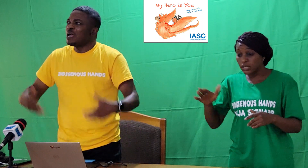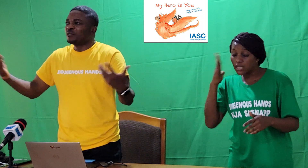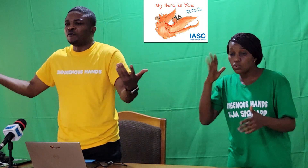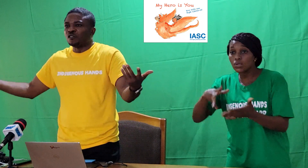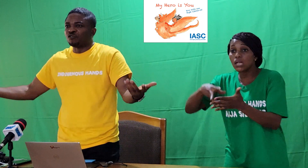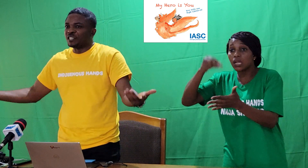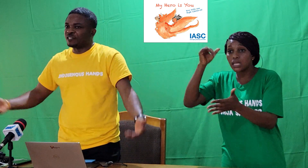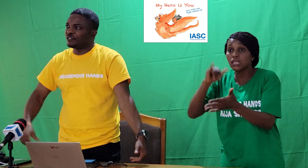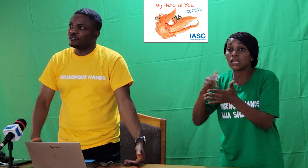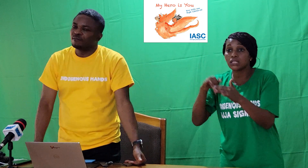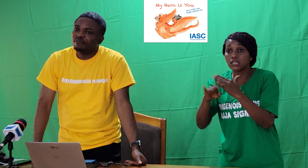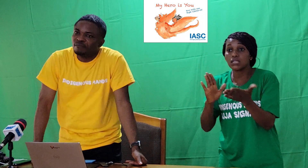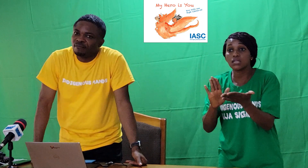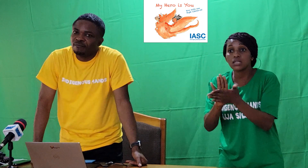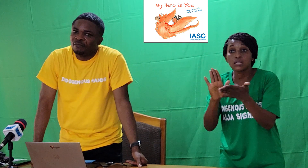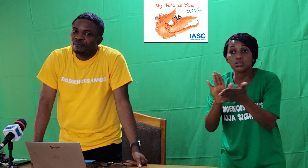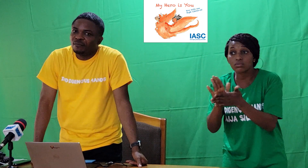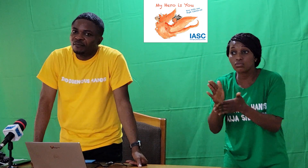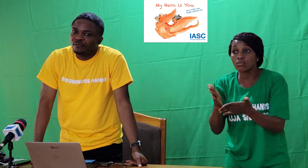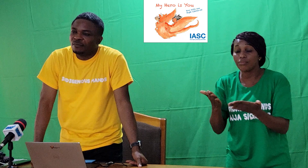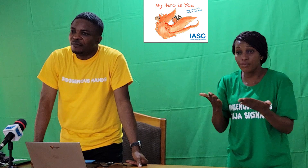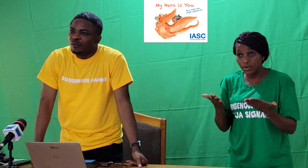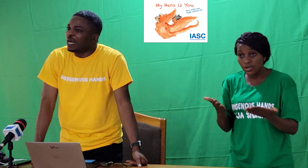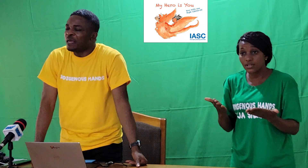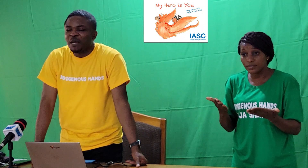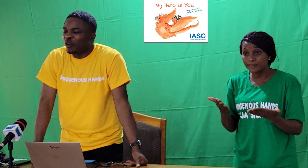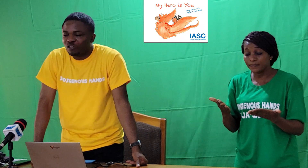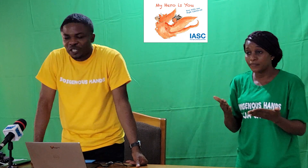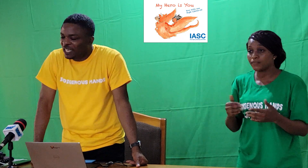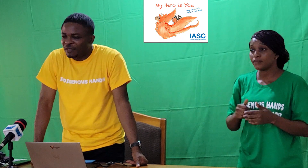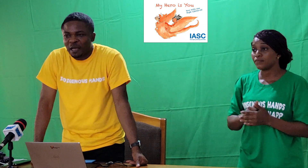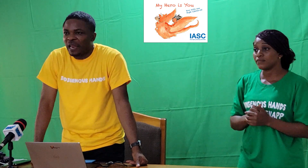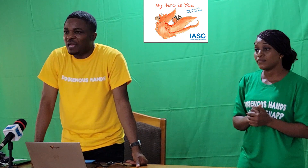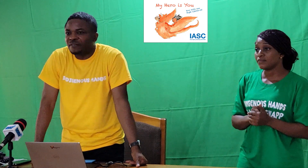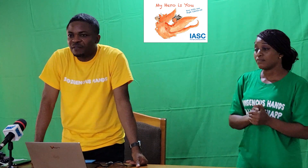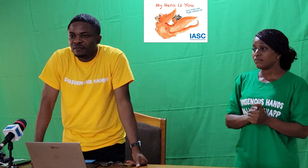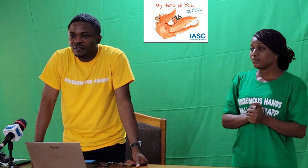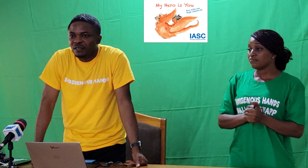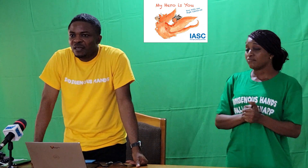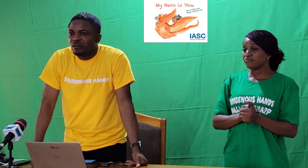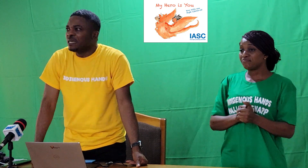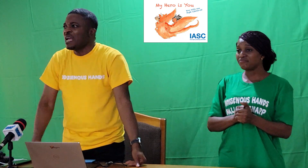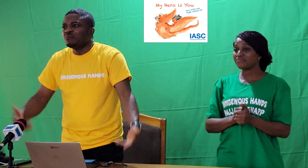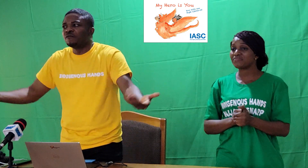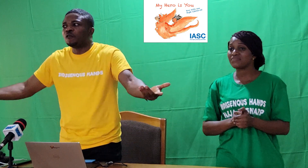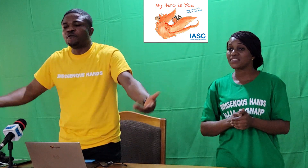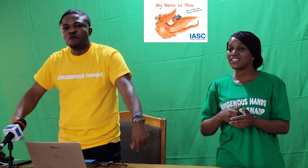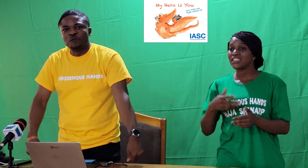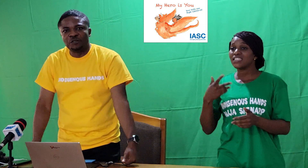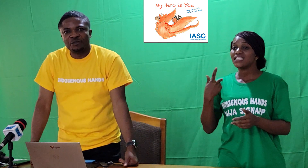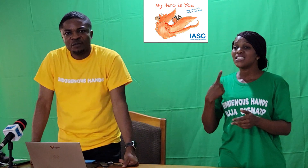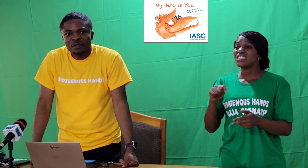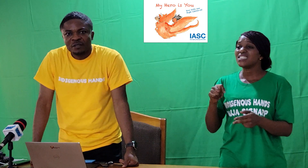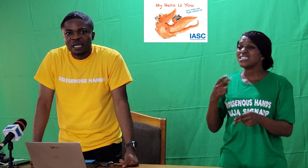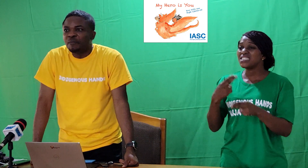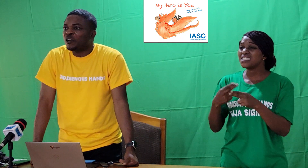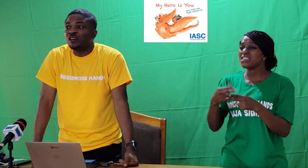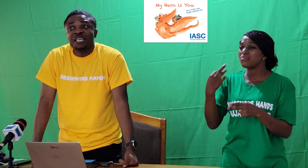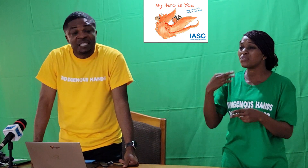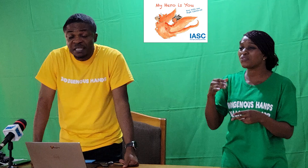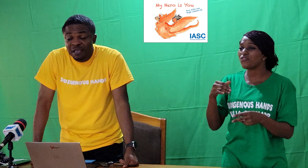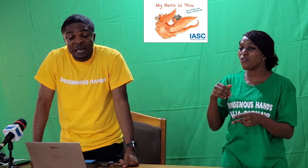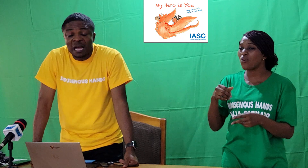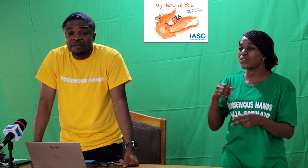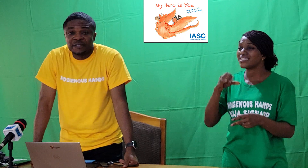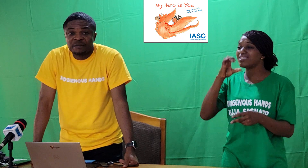The names for drinks that they may not drink in their lives. The names for food that they may